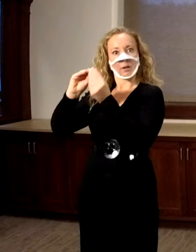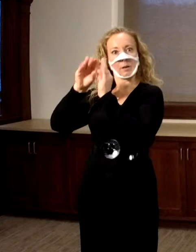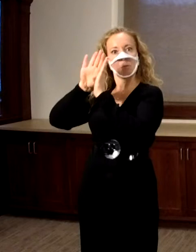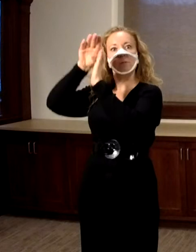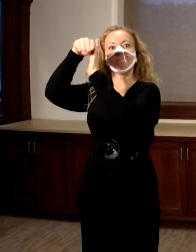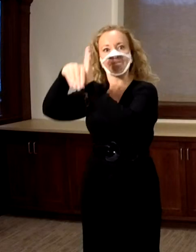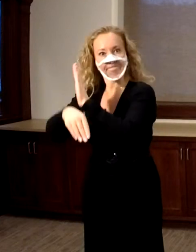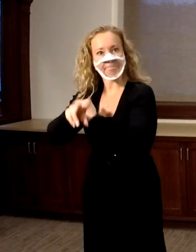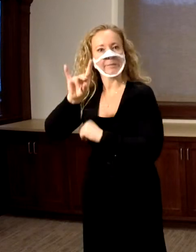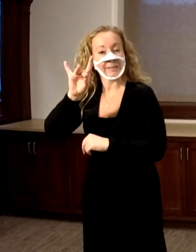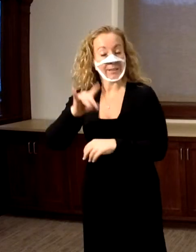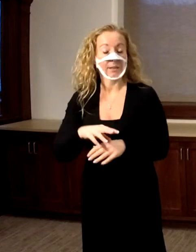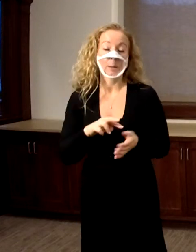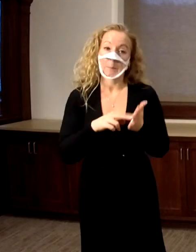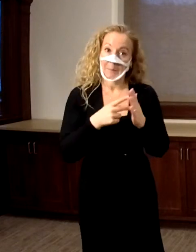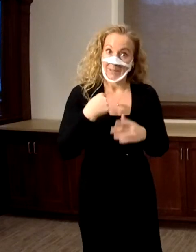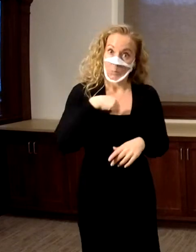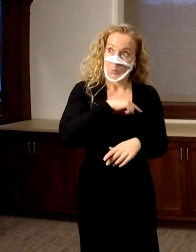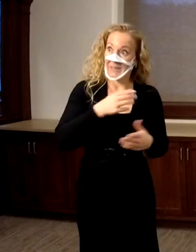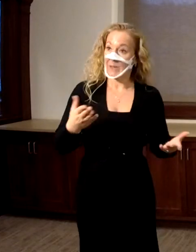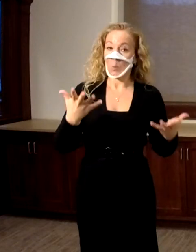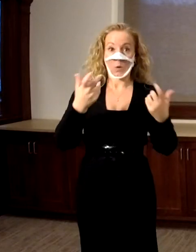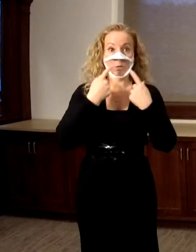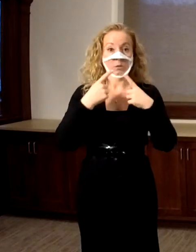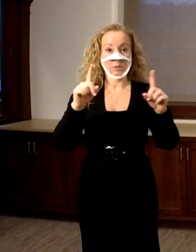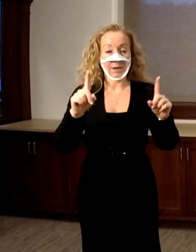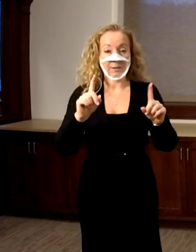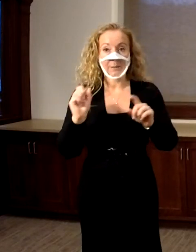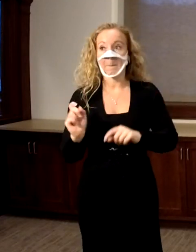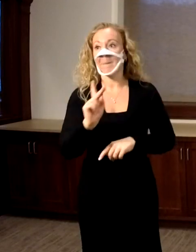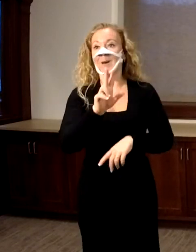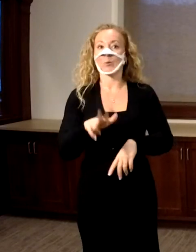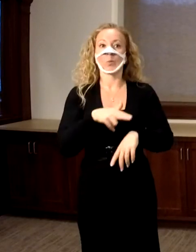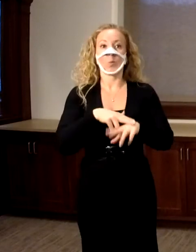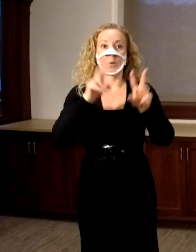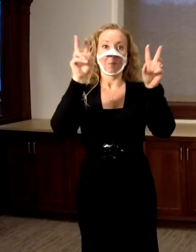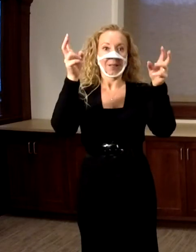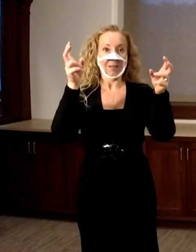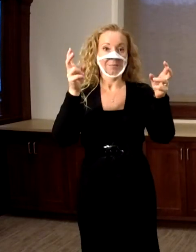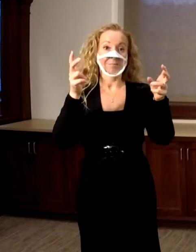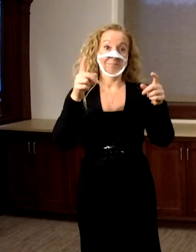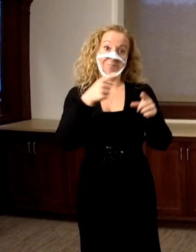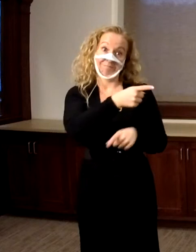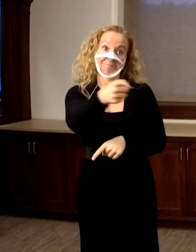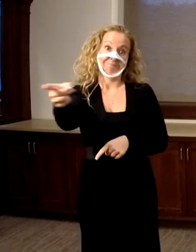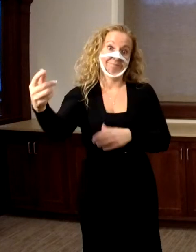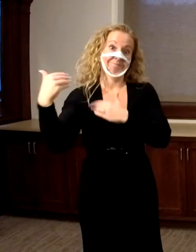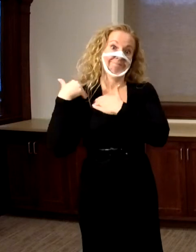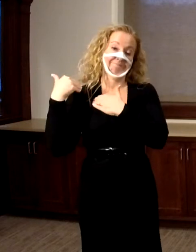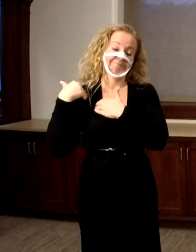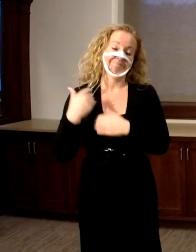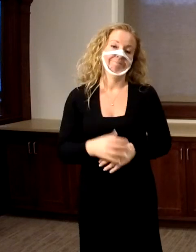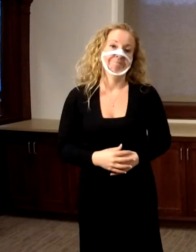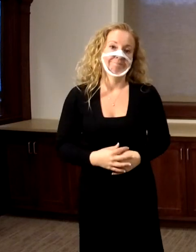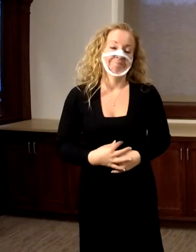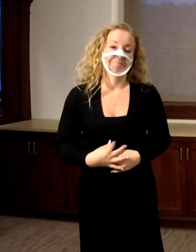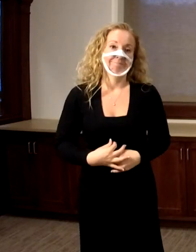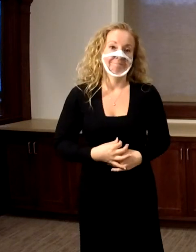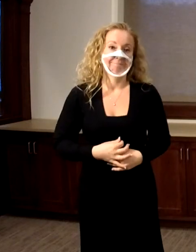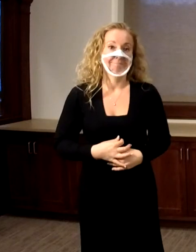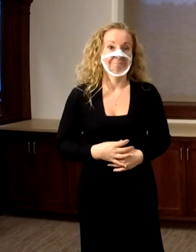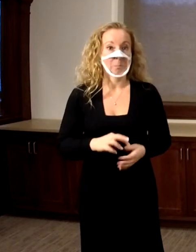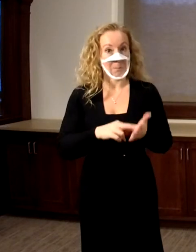Our success and our return to normal really depend on you. The spread of the virus is being driven not by government's action